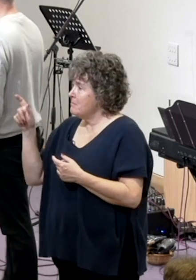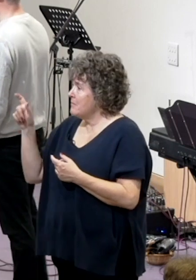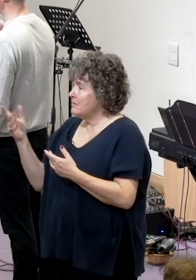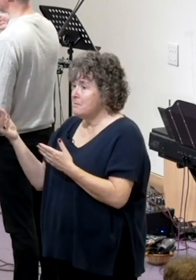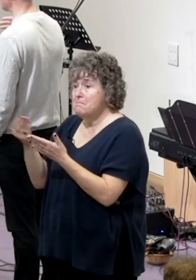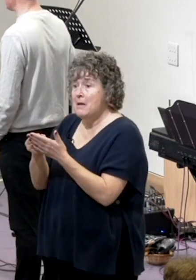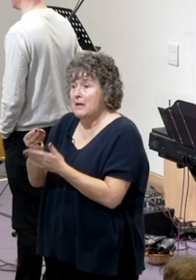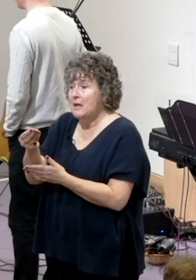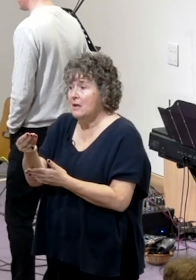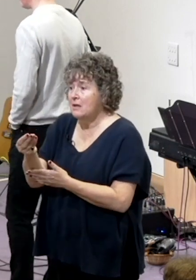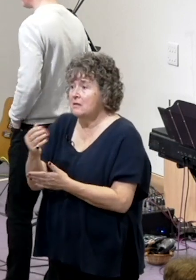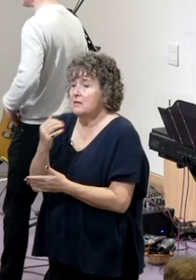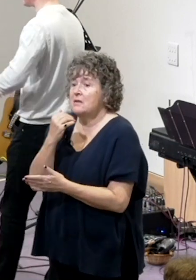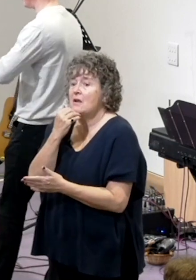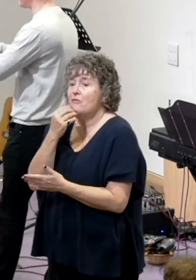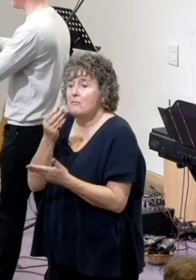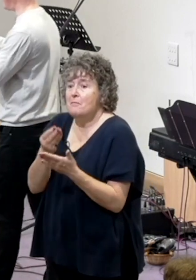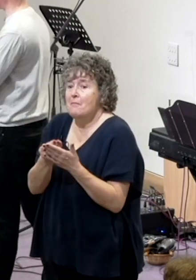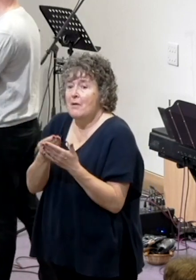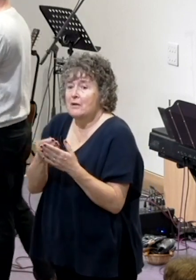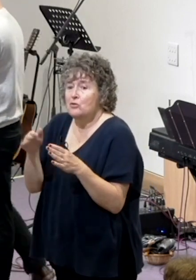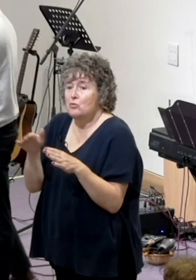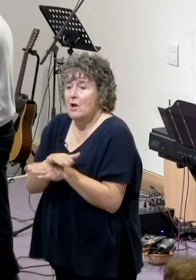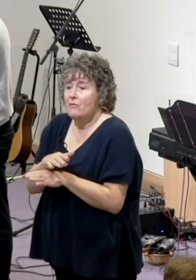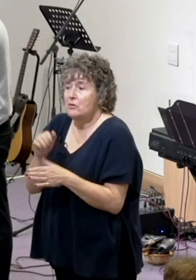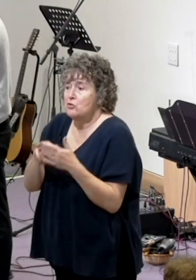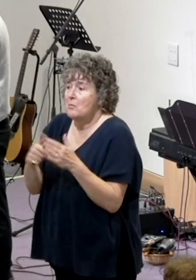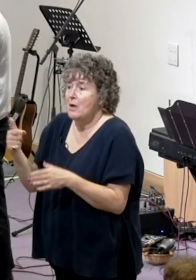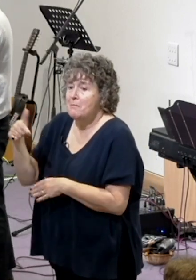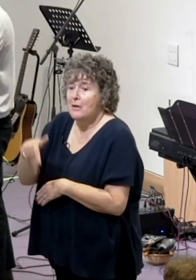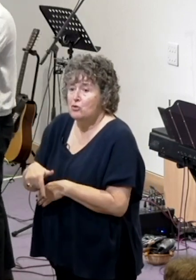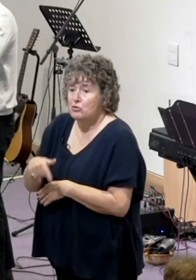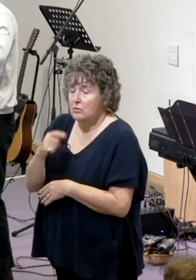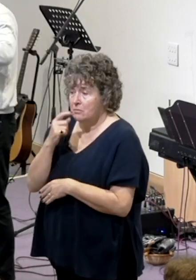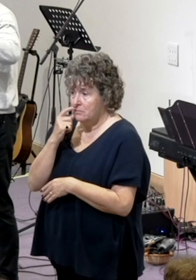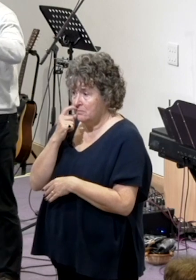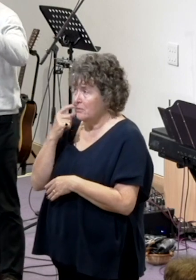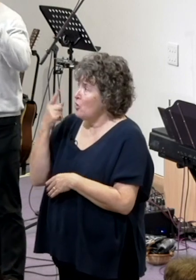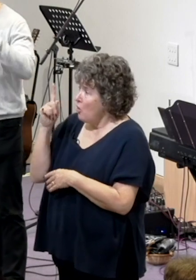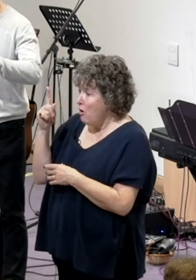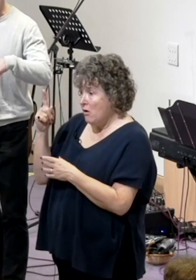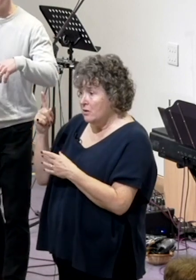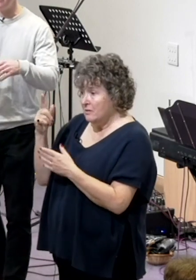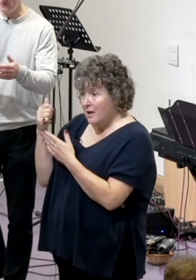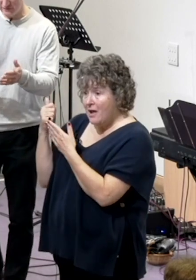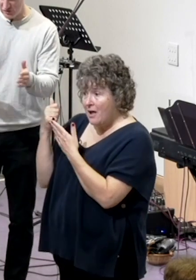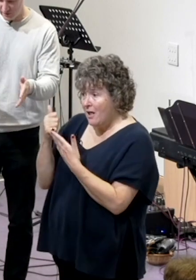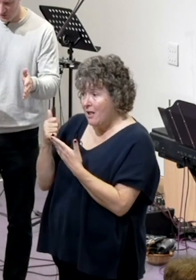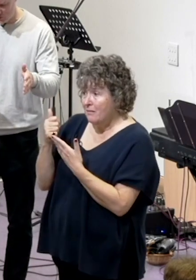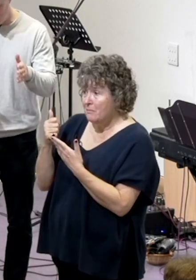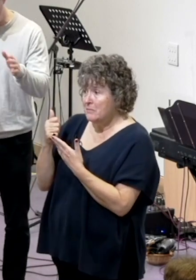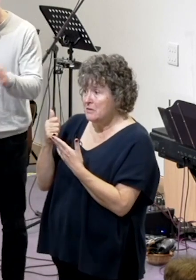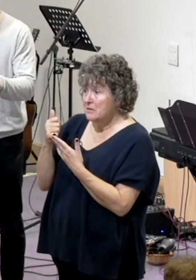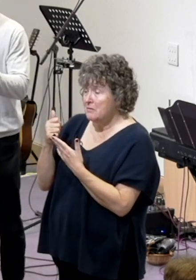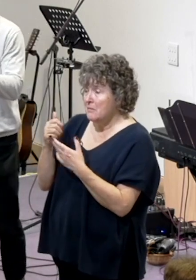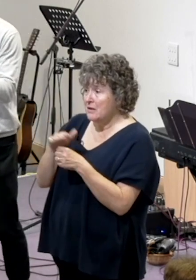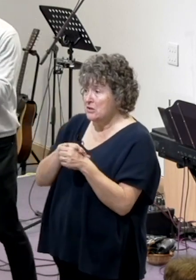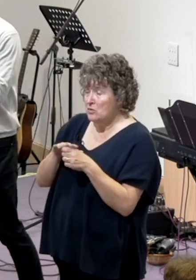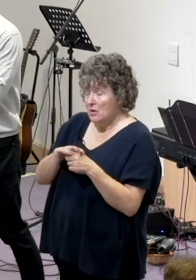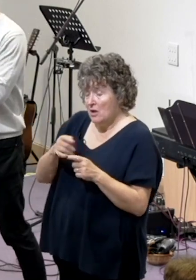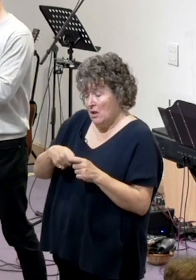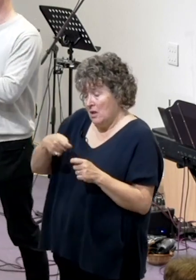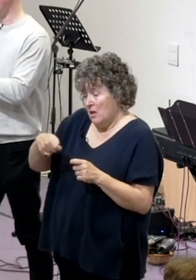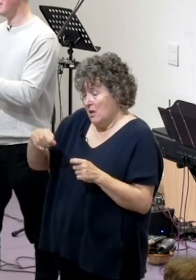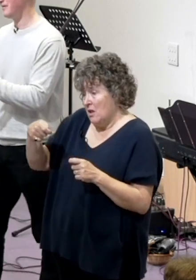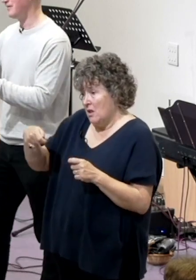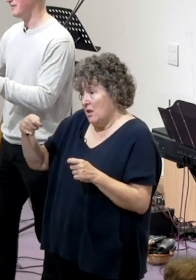money, and it was just enough money to cover the petrol to the end of the month. So God did help, but this situation went on for a couple